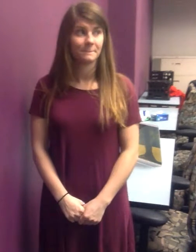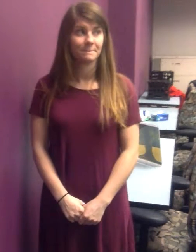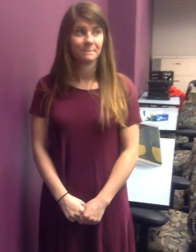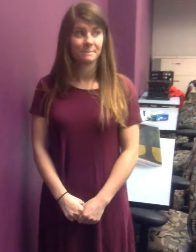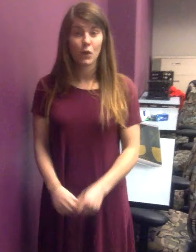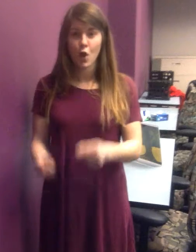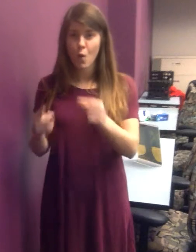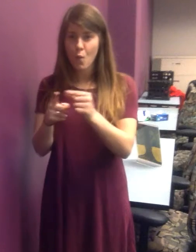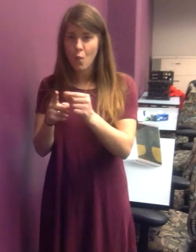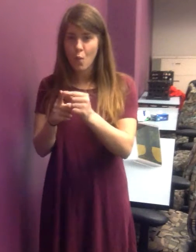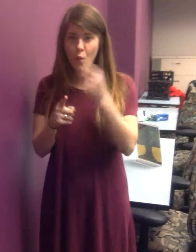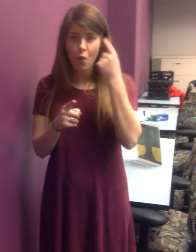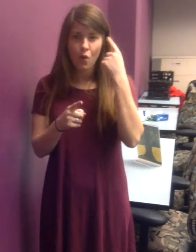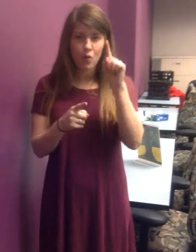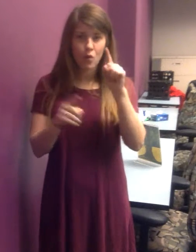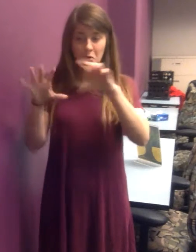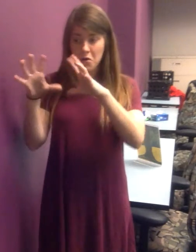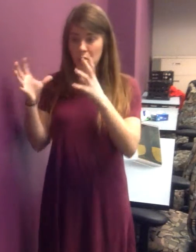All together, global warming is...